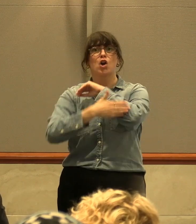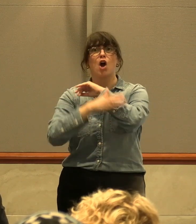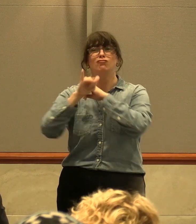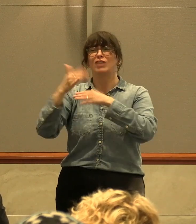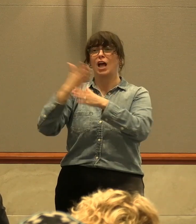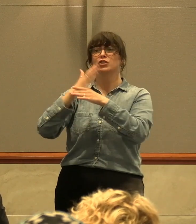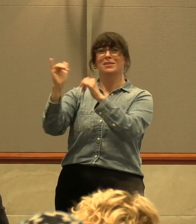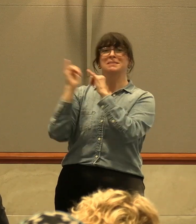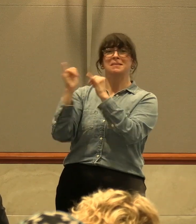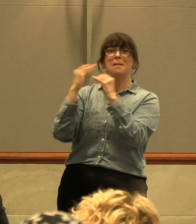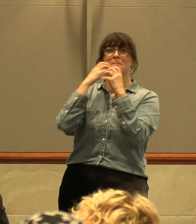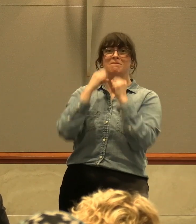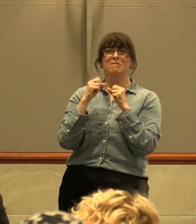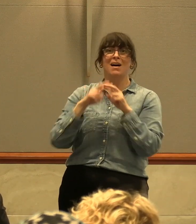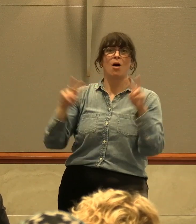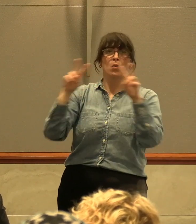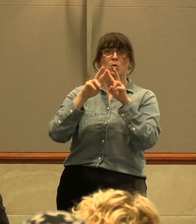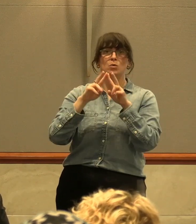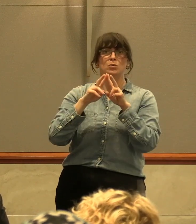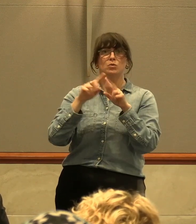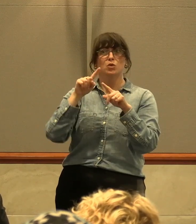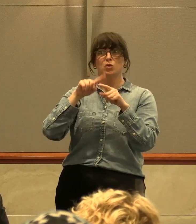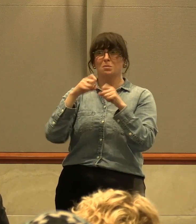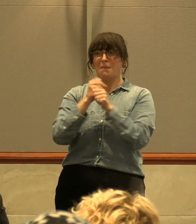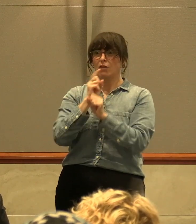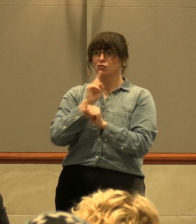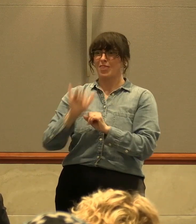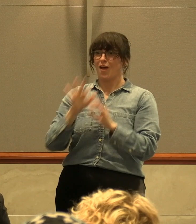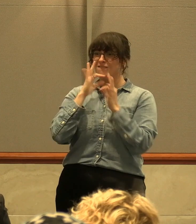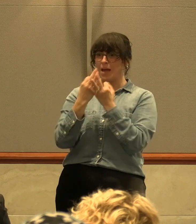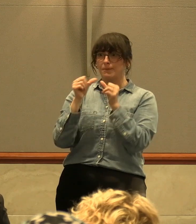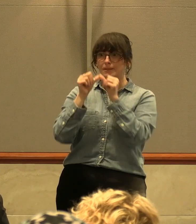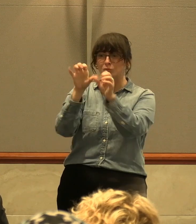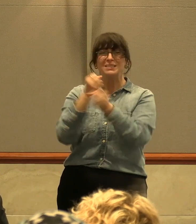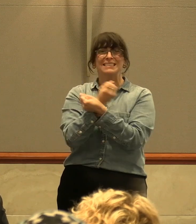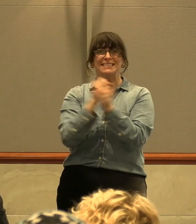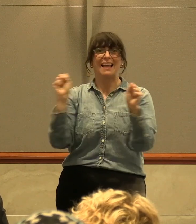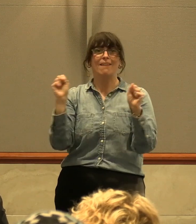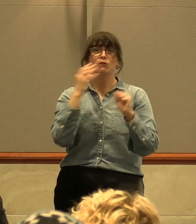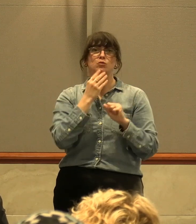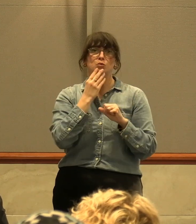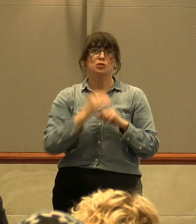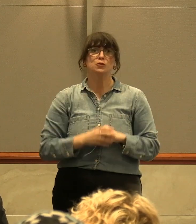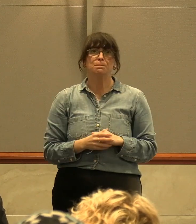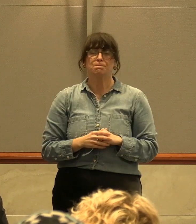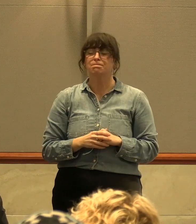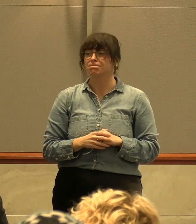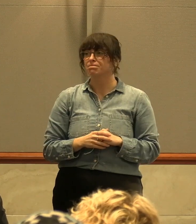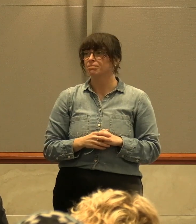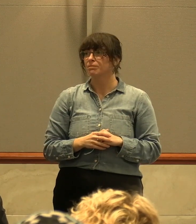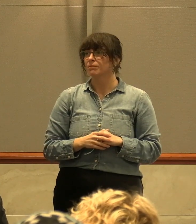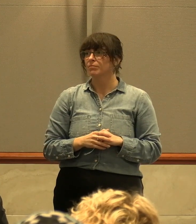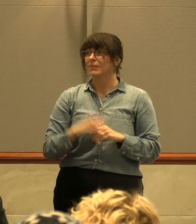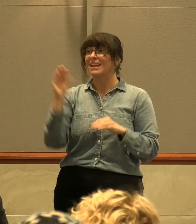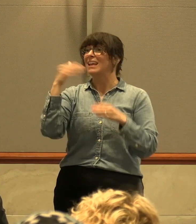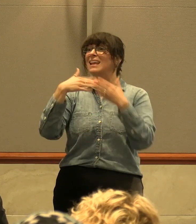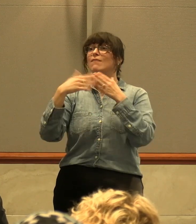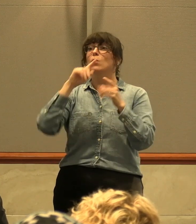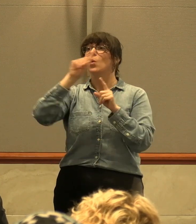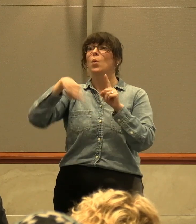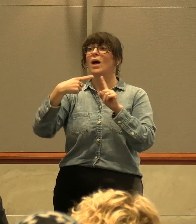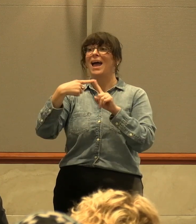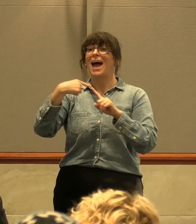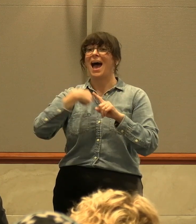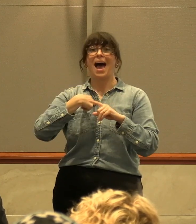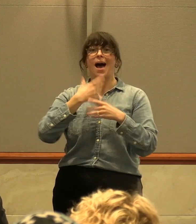these values for the safety of raising their families as Jews. And even when I'm